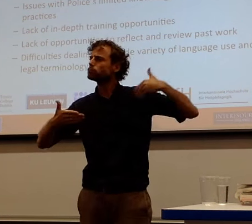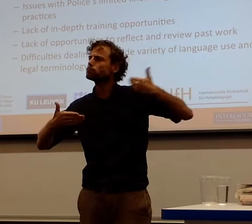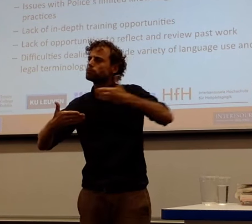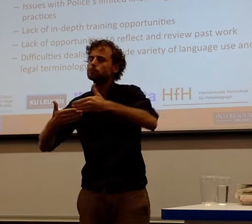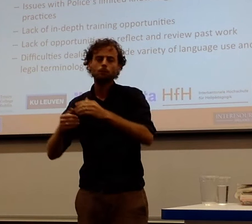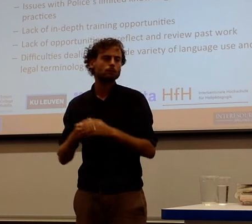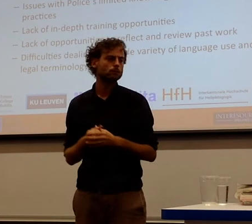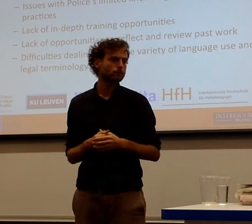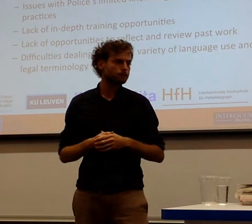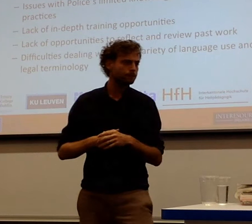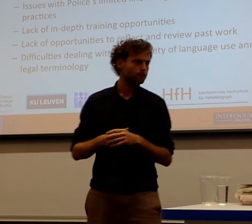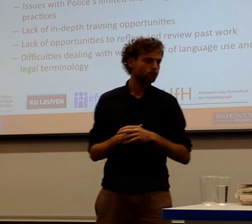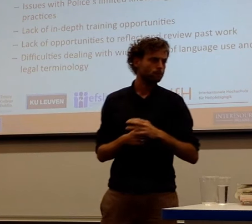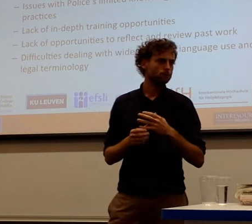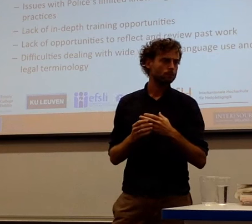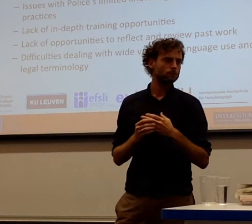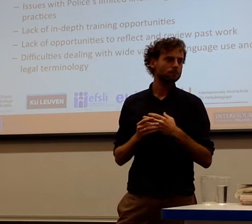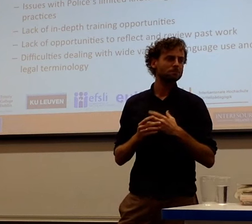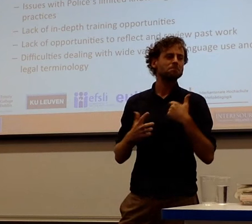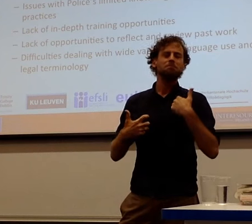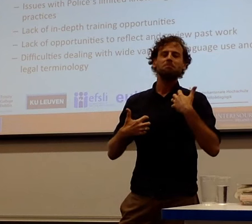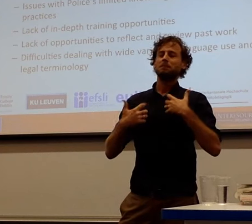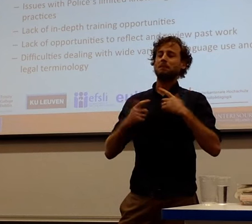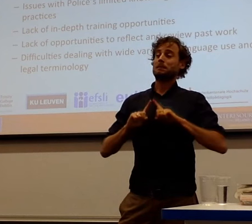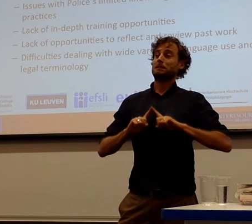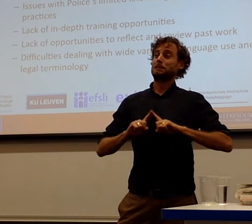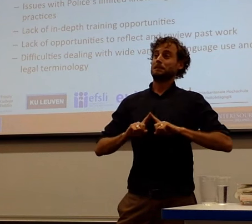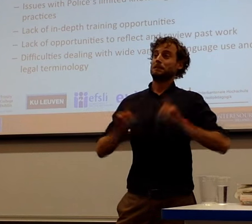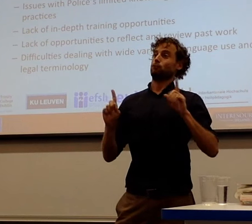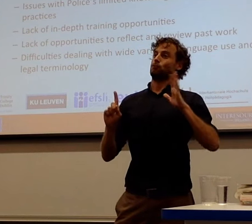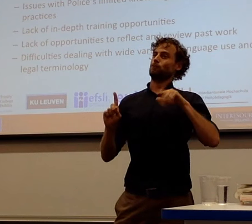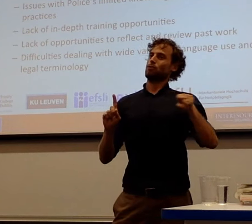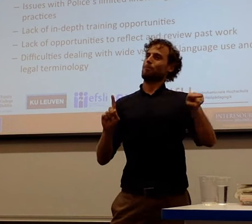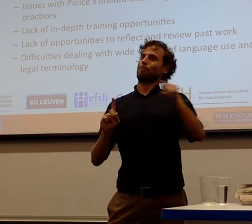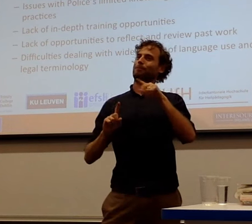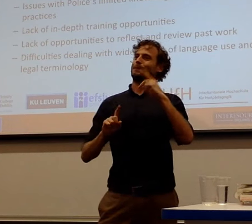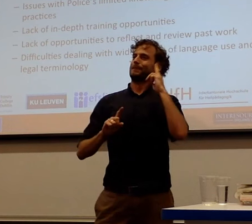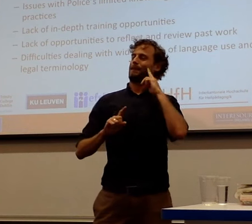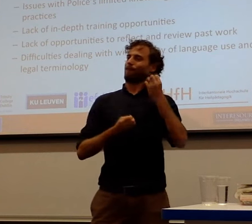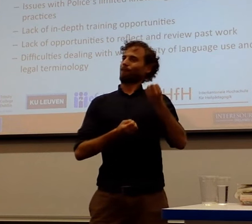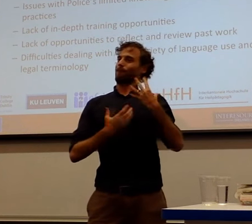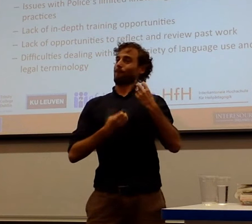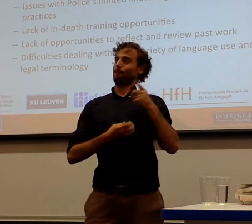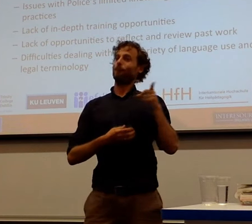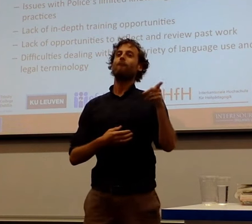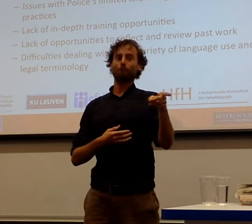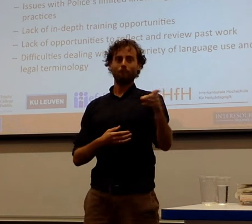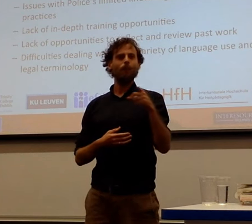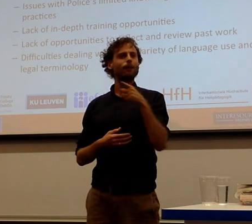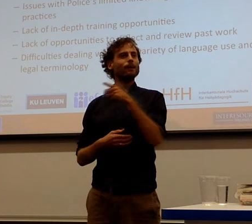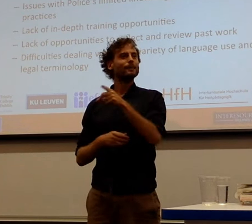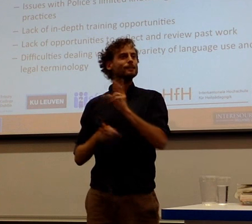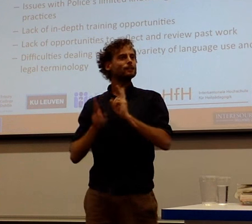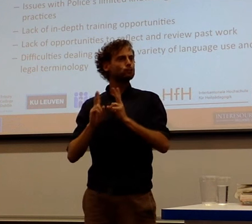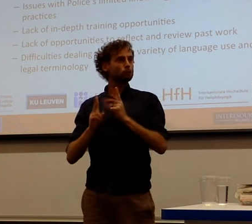in court legal setting, and that's been very much the focus up to now. We got very different feedback than we